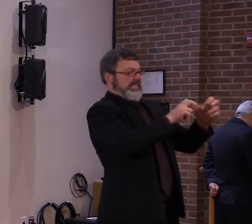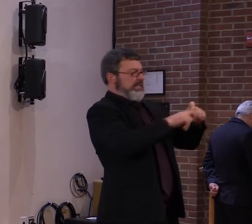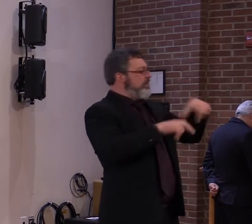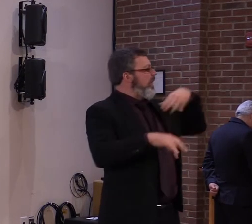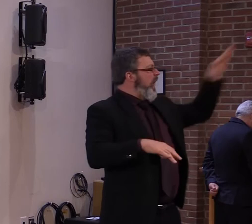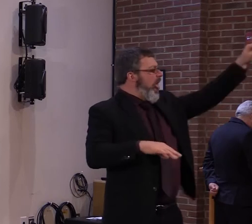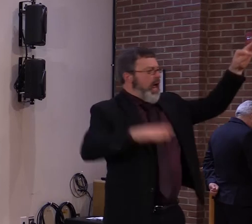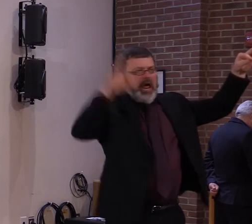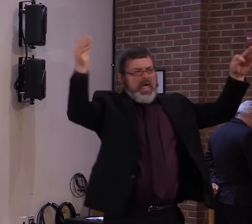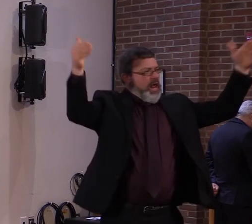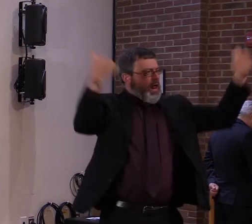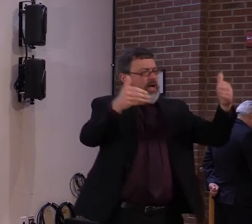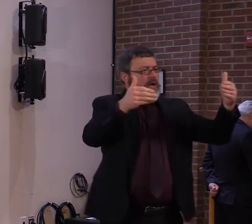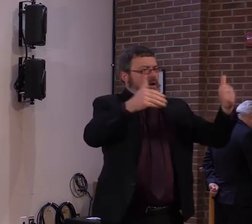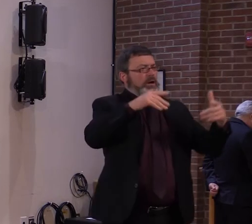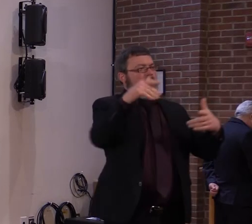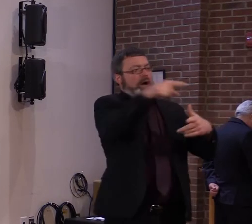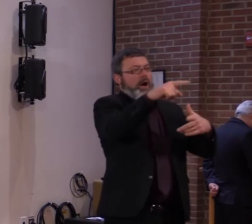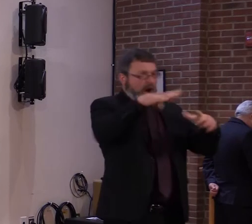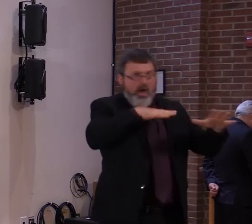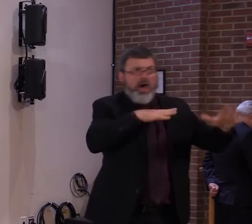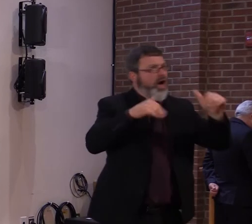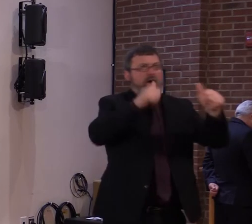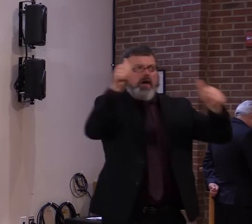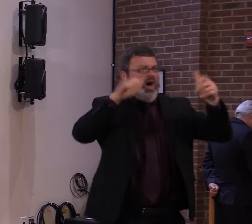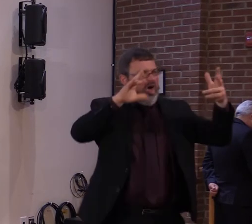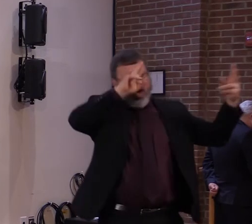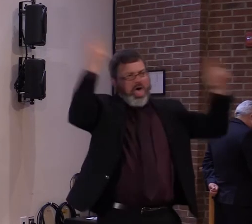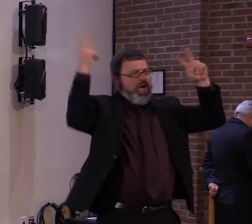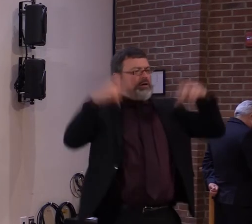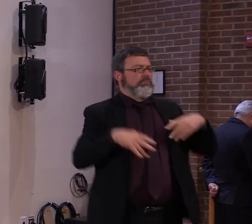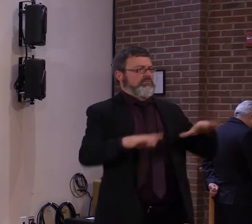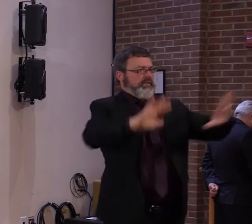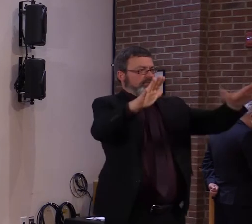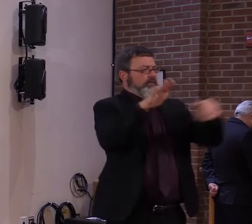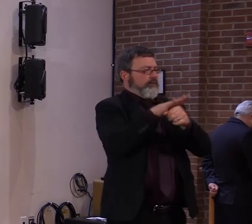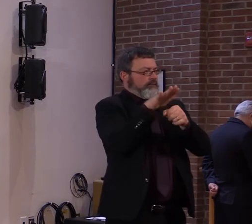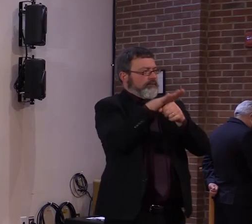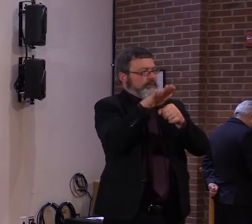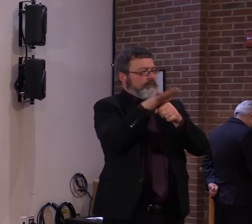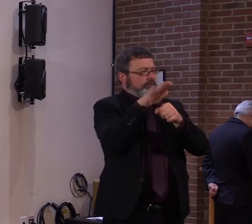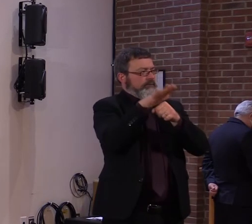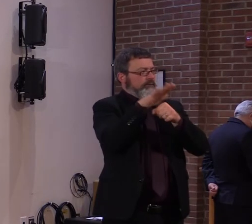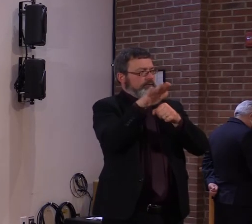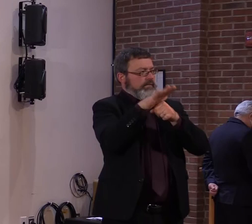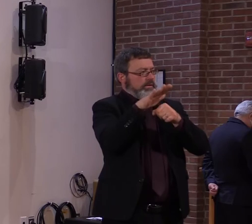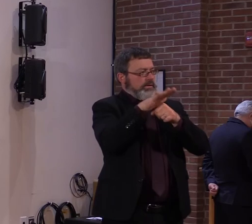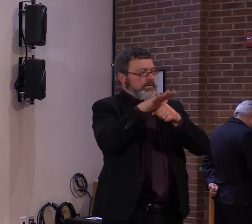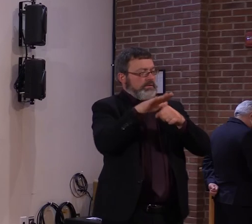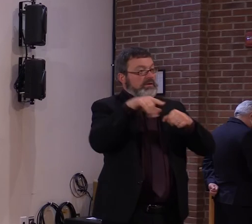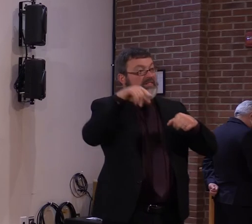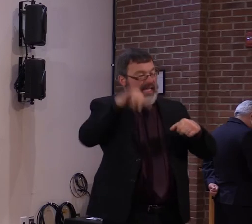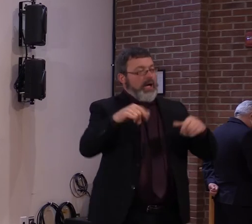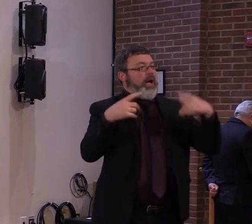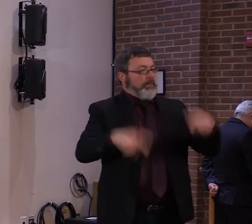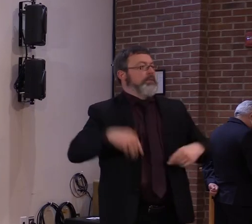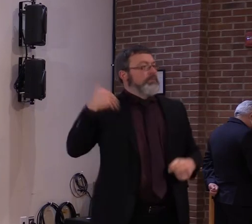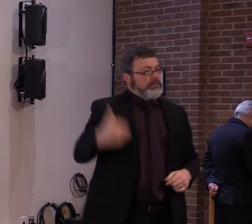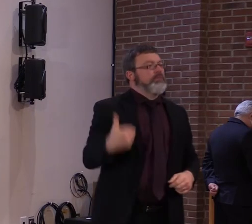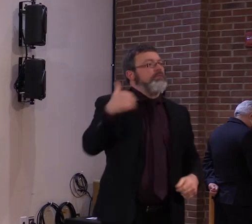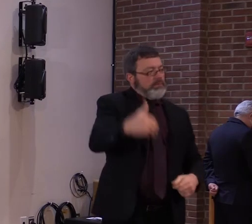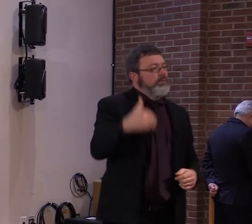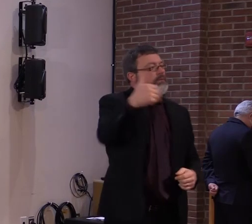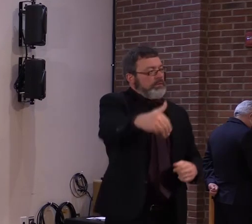prior literature is unfair, but it happens constantly during the pandemic. So this study did not